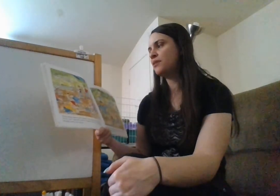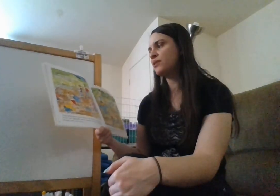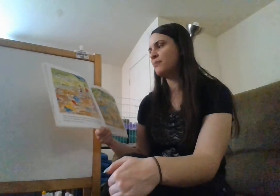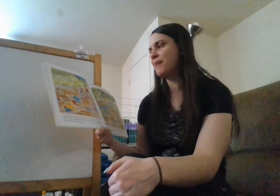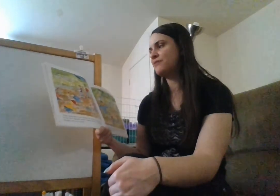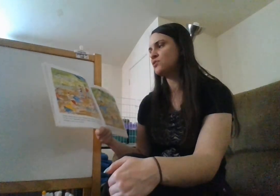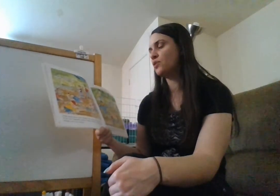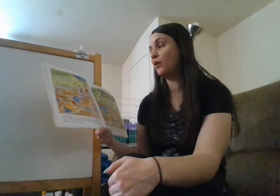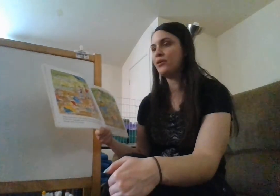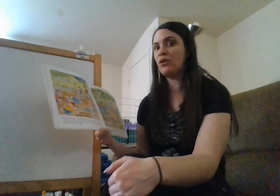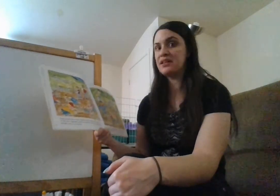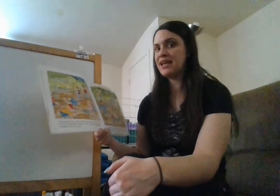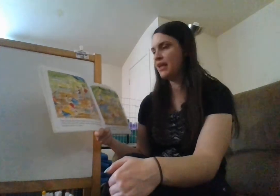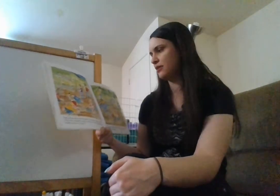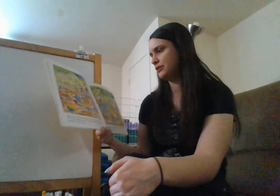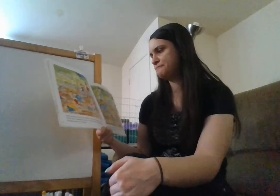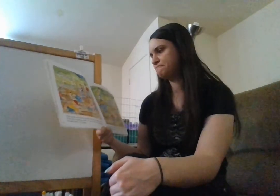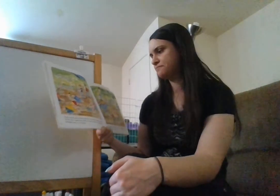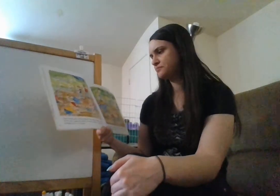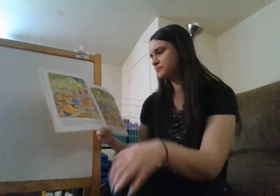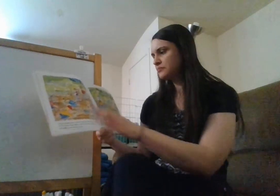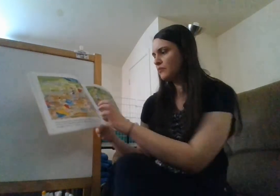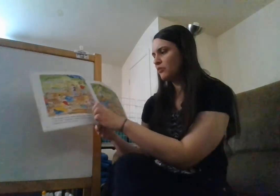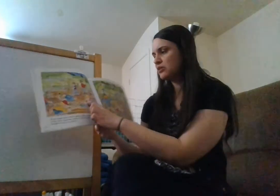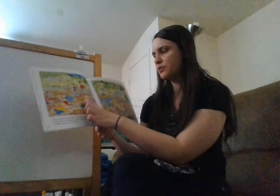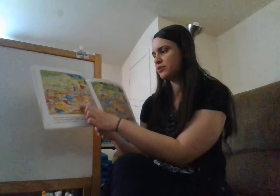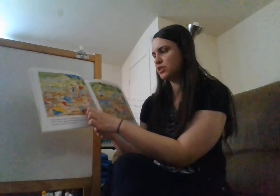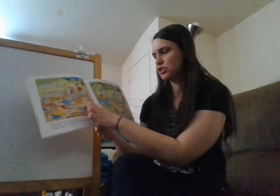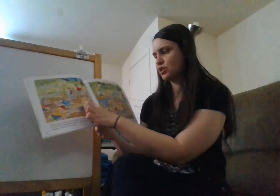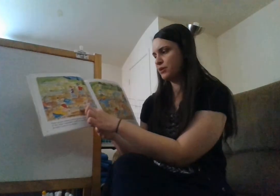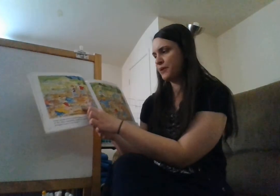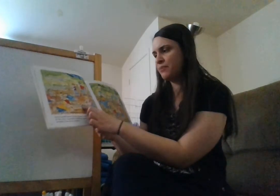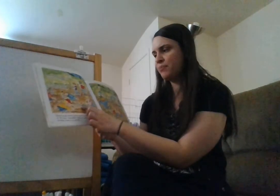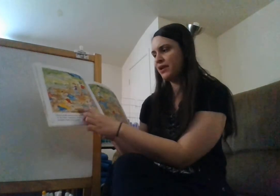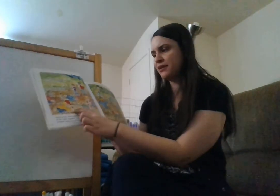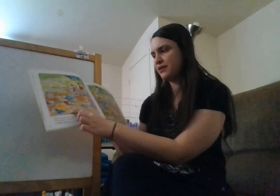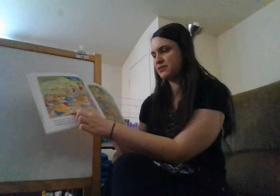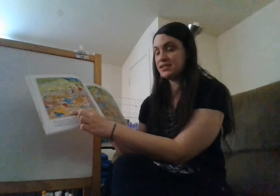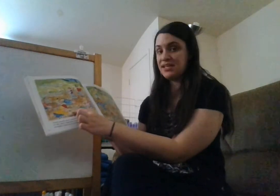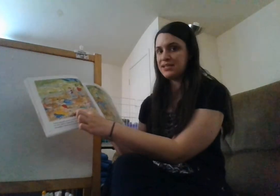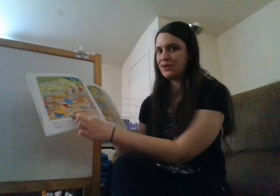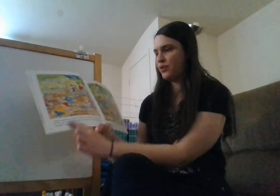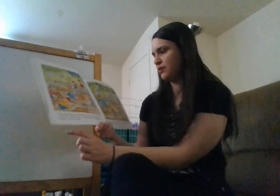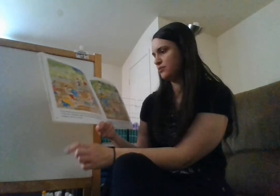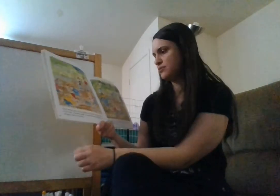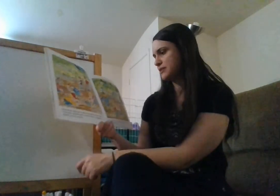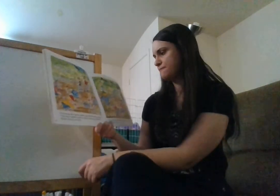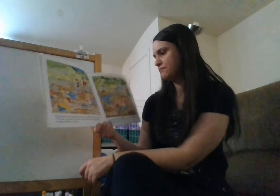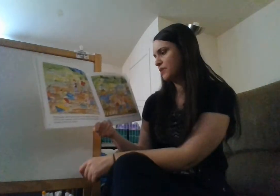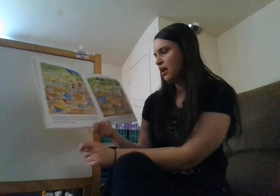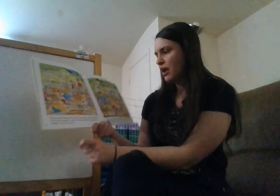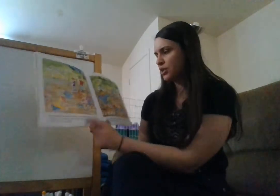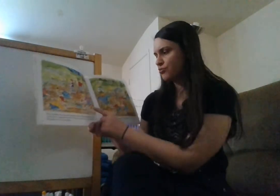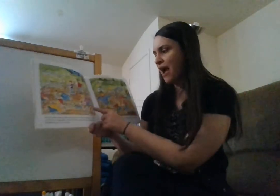with a mound of soil, we call this a hill. So here's our starter baby plant. Here's the seeds like we used. A